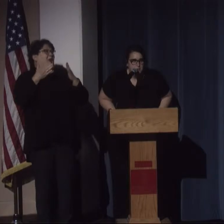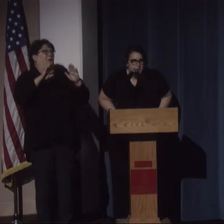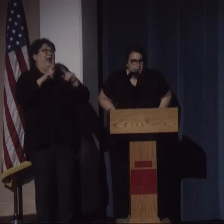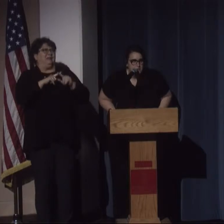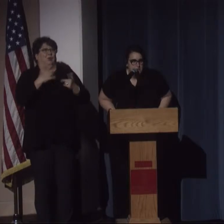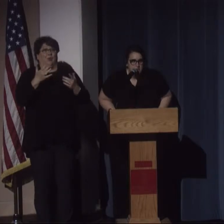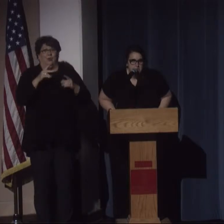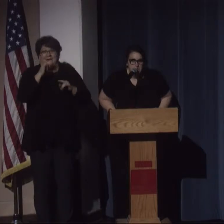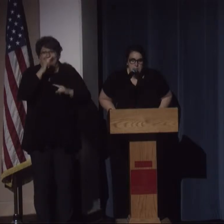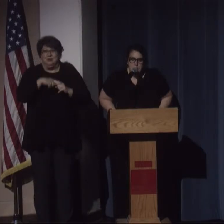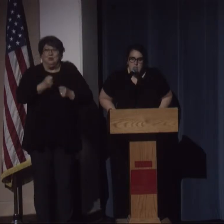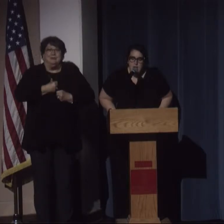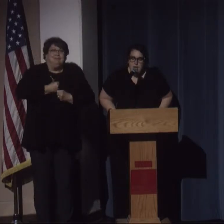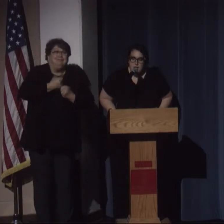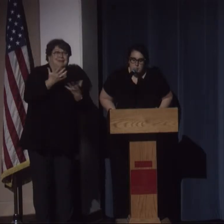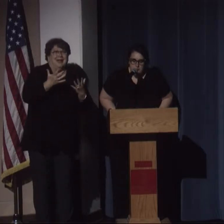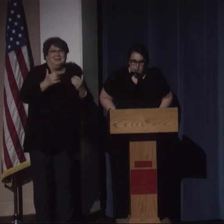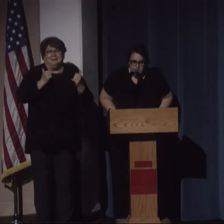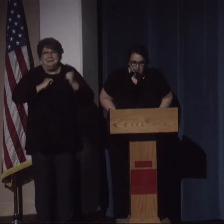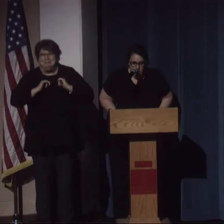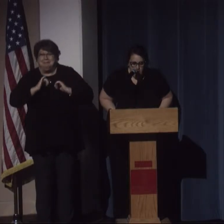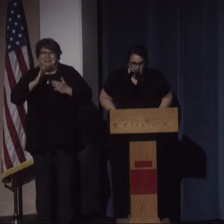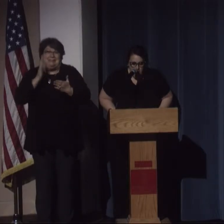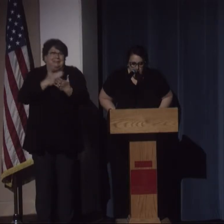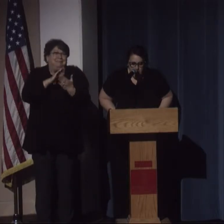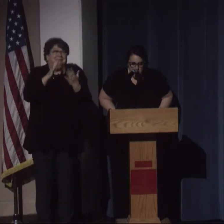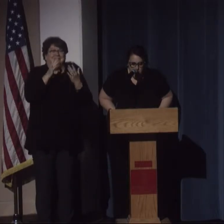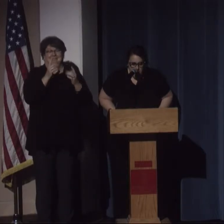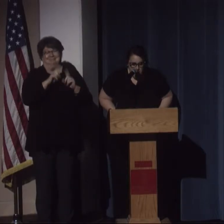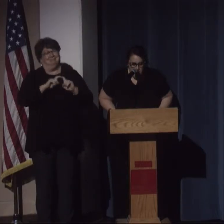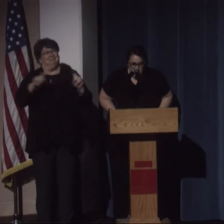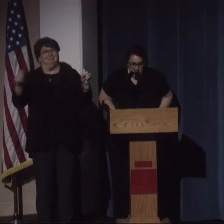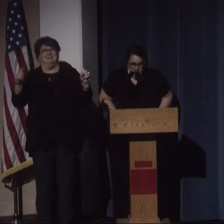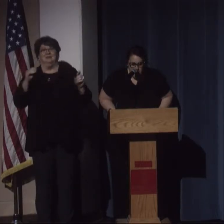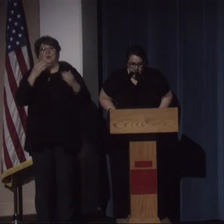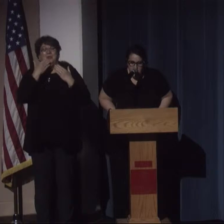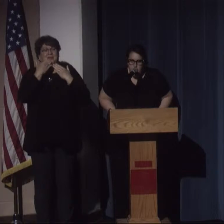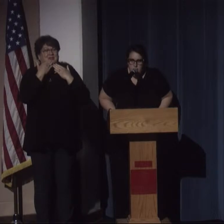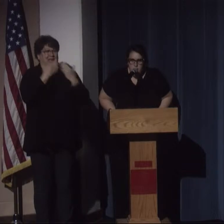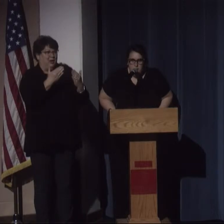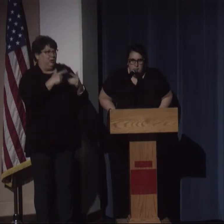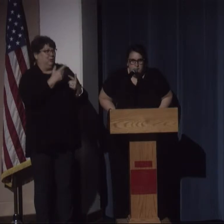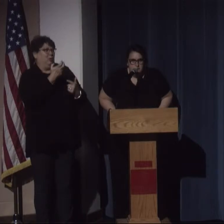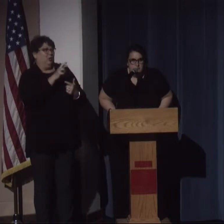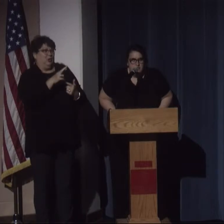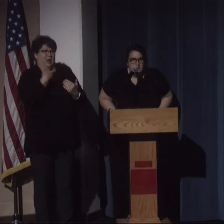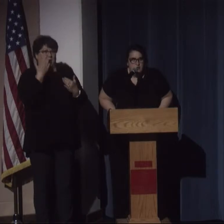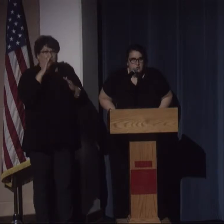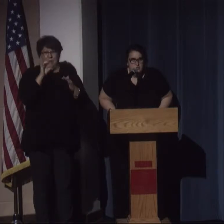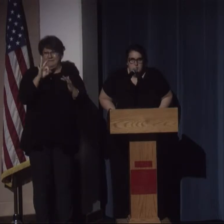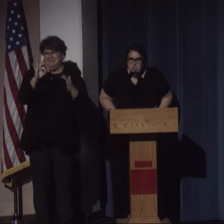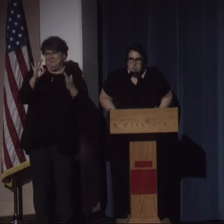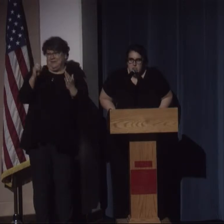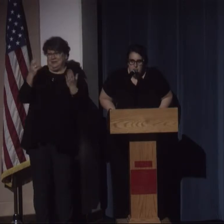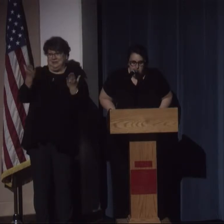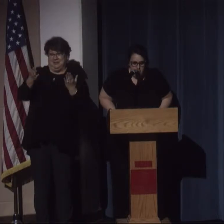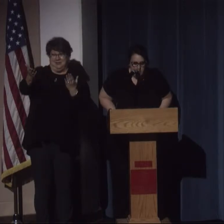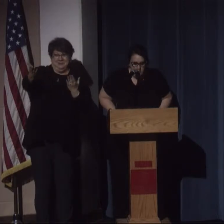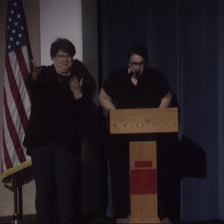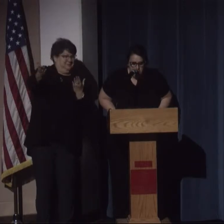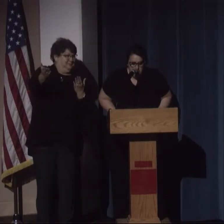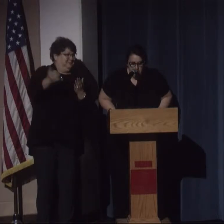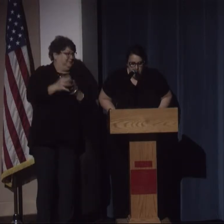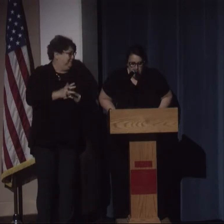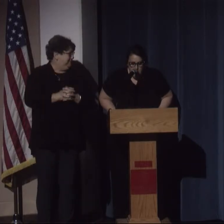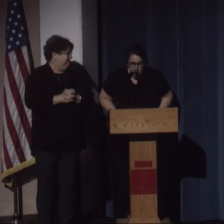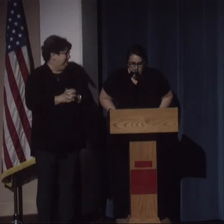to express themselves and be who they are. So thank you to her. I don't know if she's in here. She was in here, but I don't